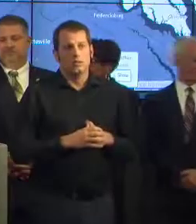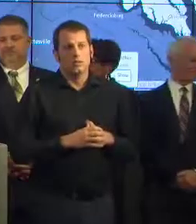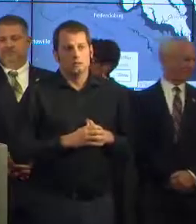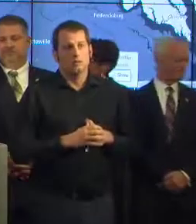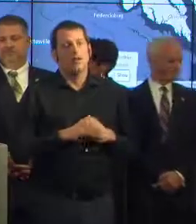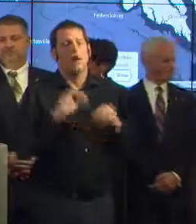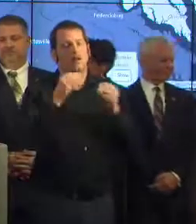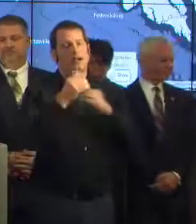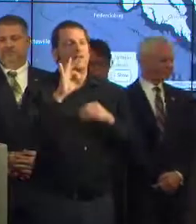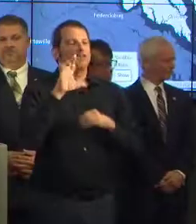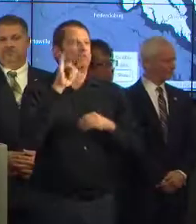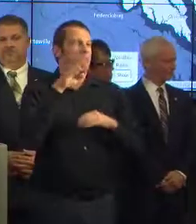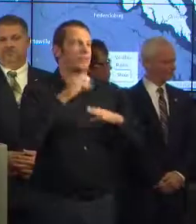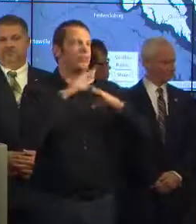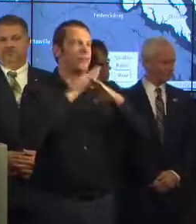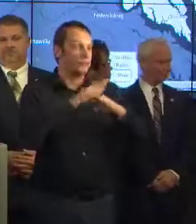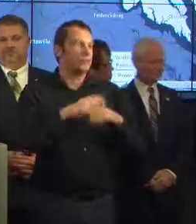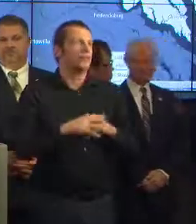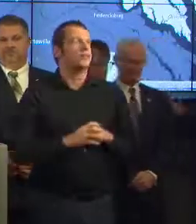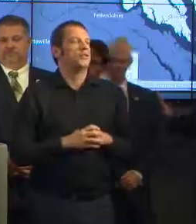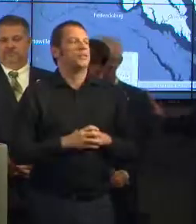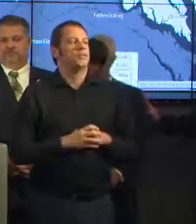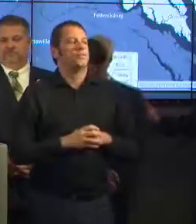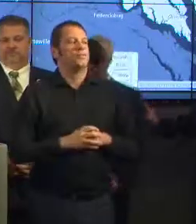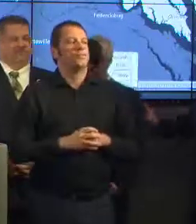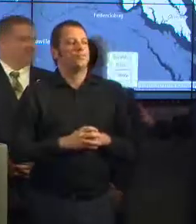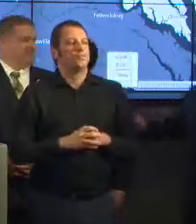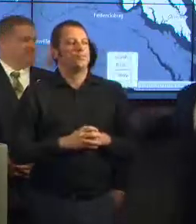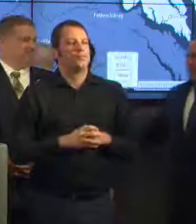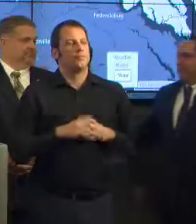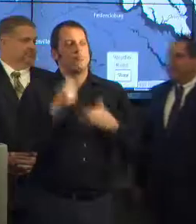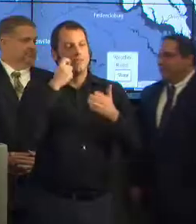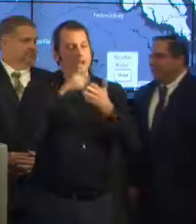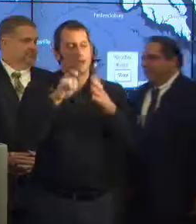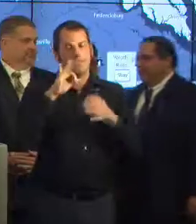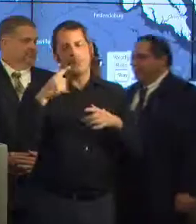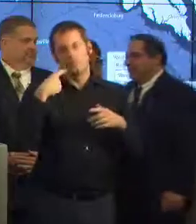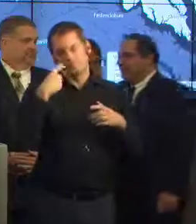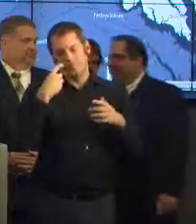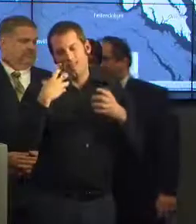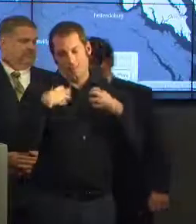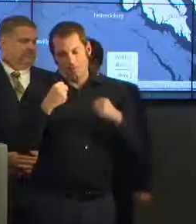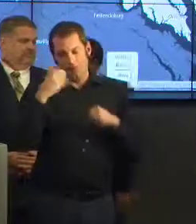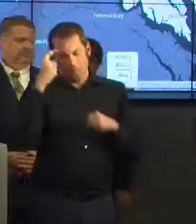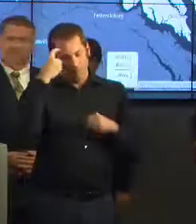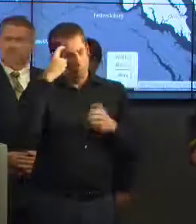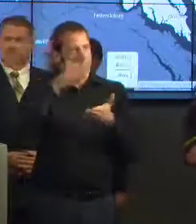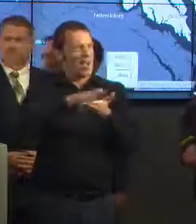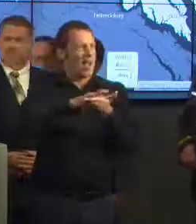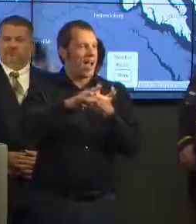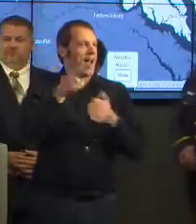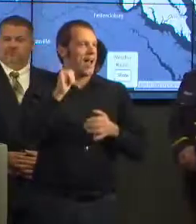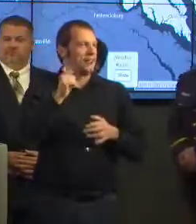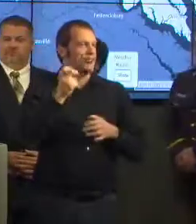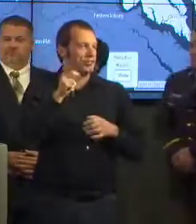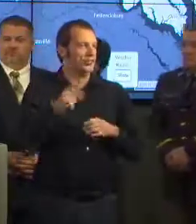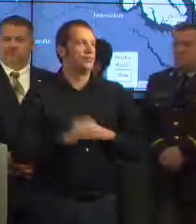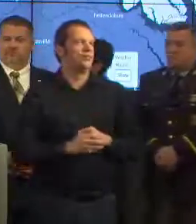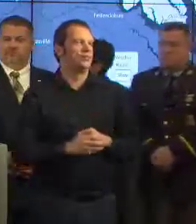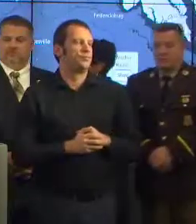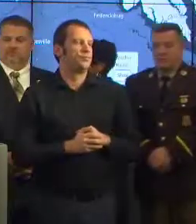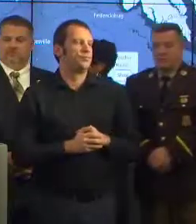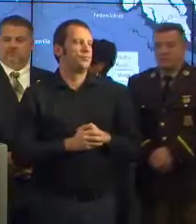Mental Hygiene, Dennis Schrader. Colonel Bill Palazzi, Superintendent of the Maryland State Police.